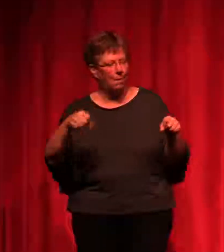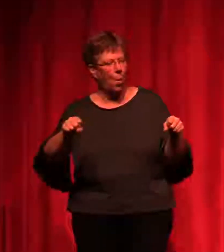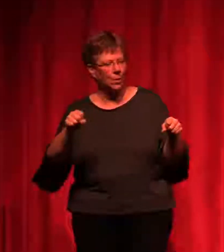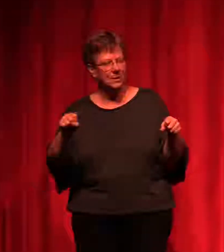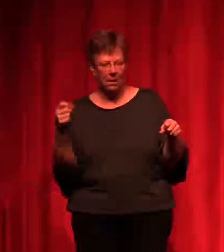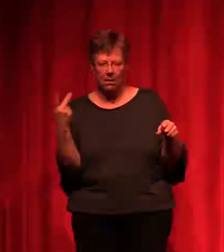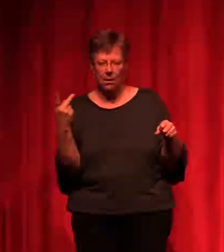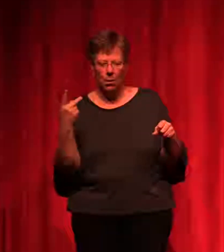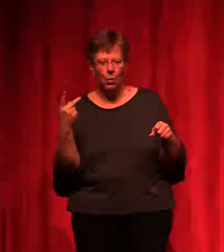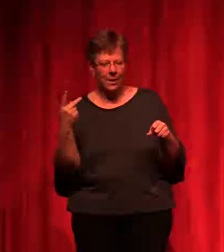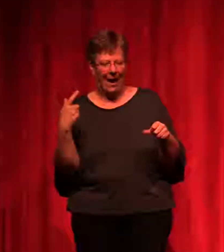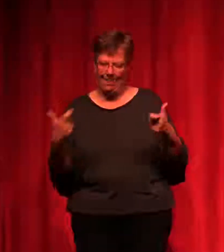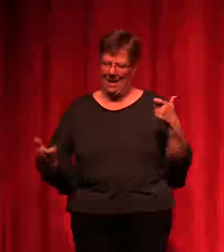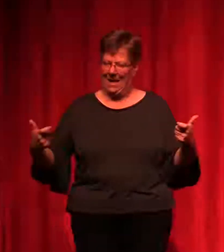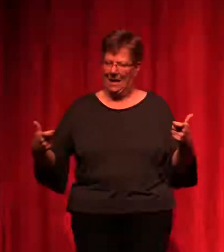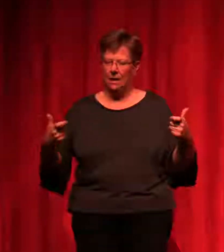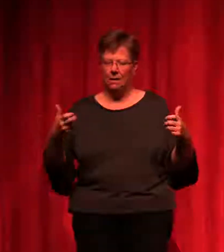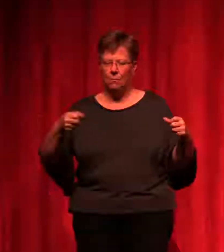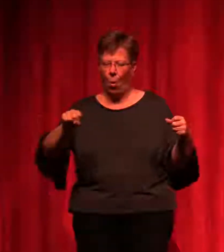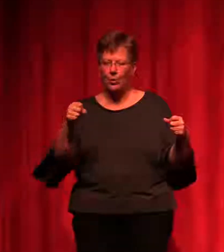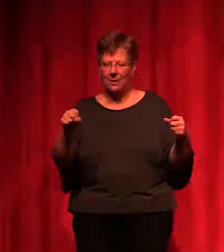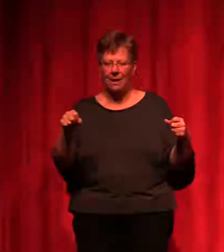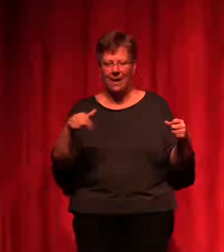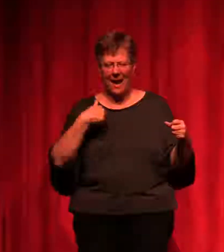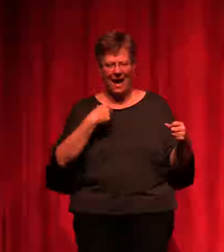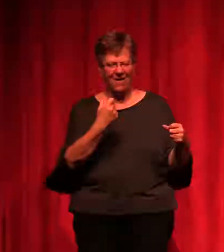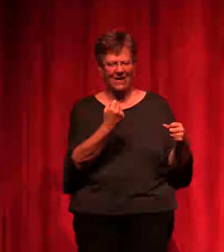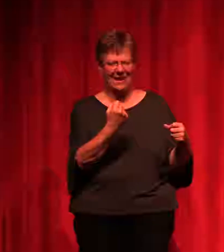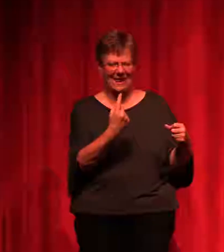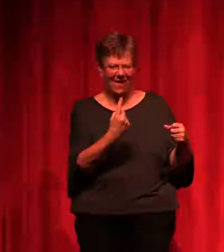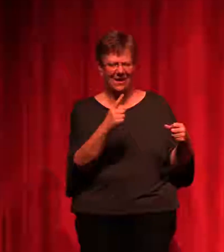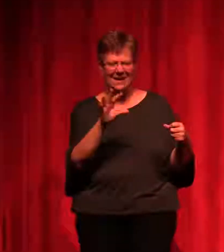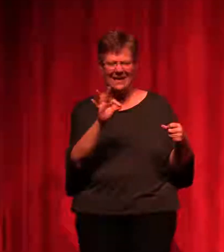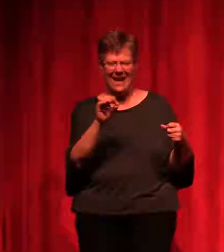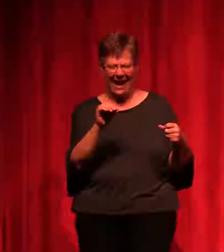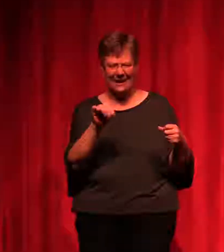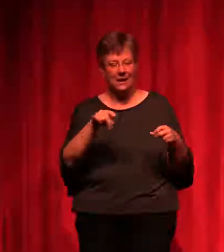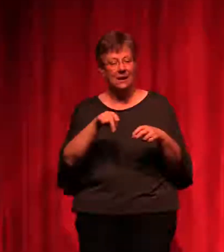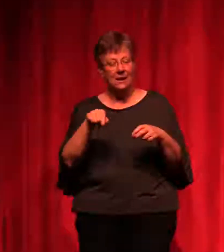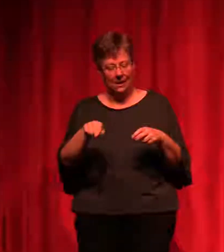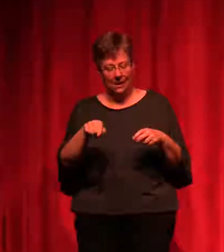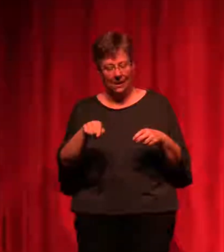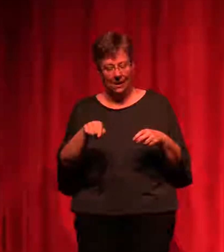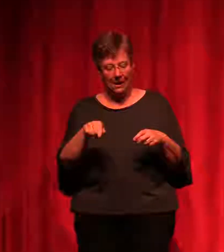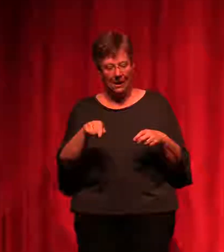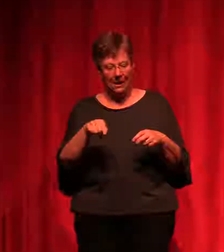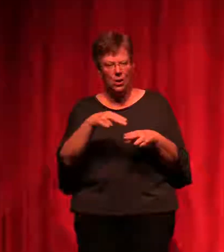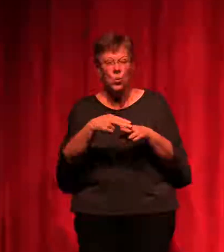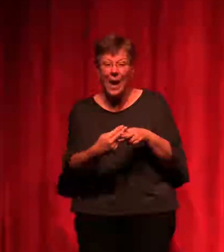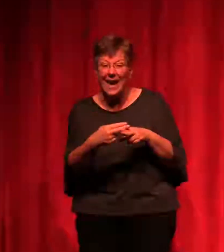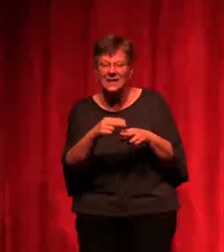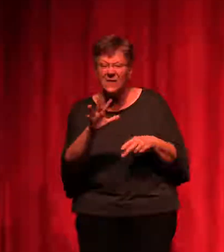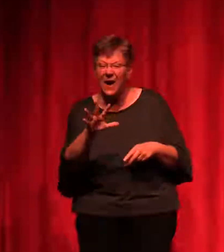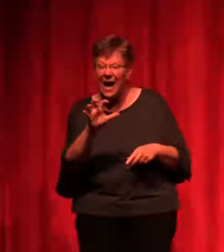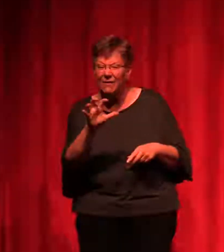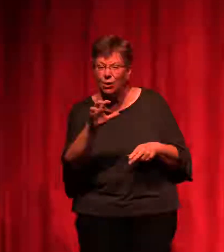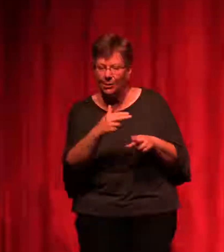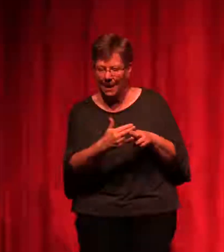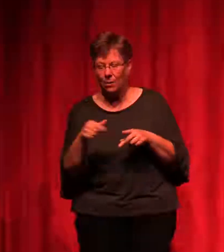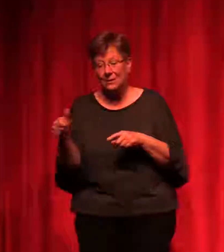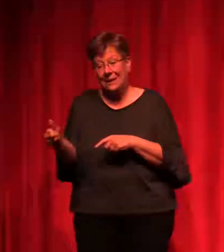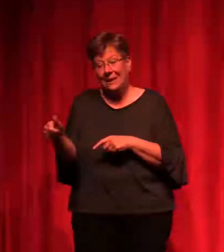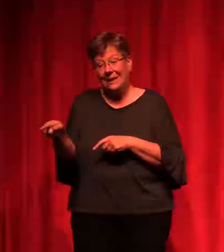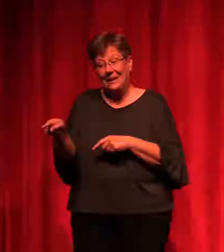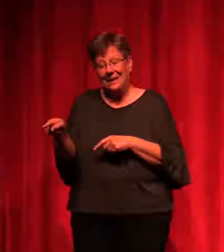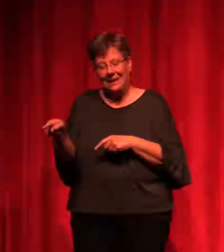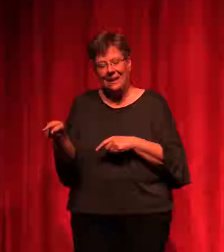have big adventure bikes. I ride a 1190 KTM, which weighs dry about 500 pounds, and he drives